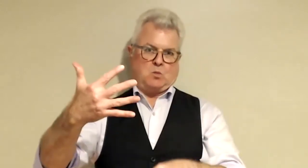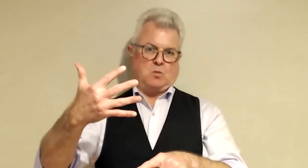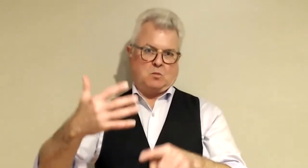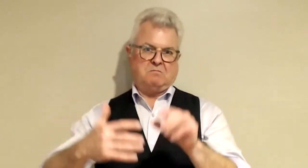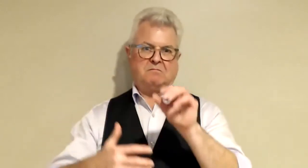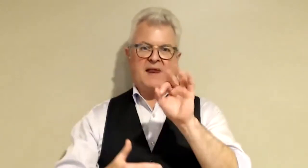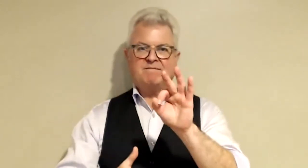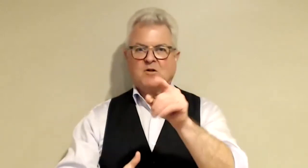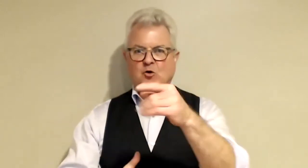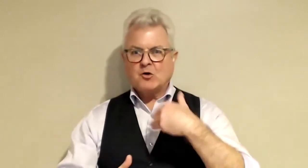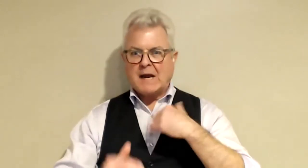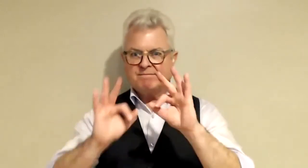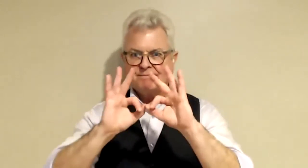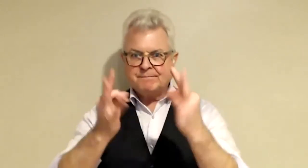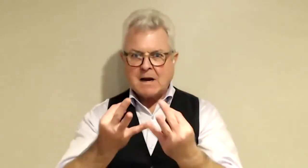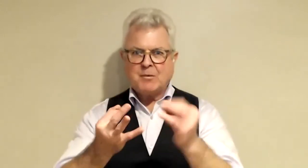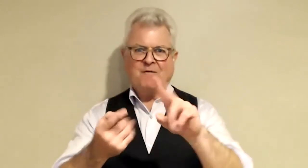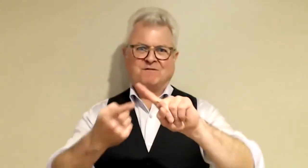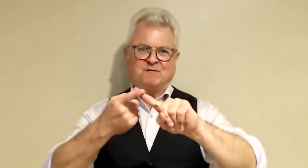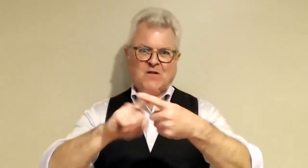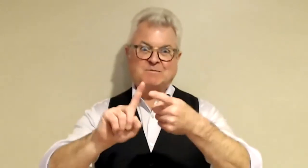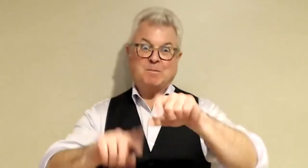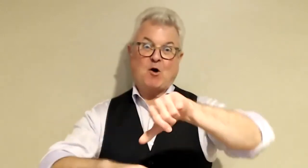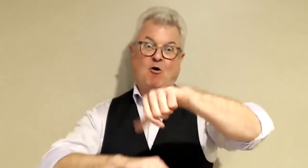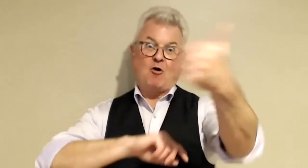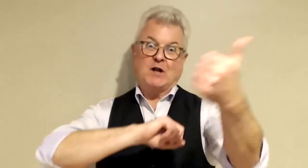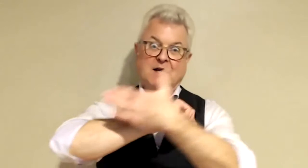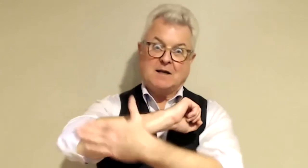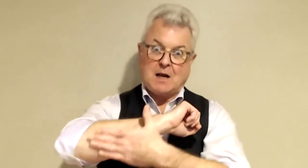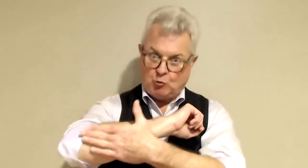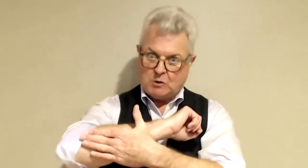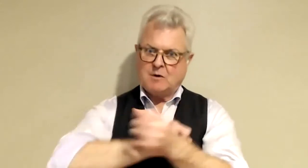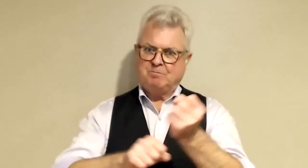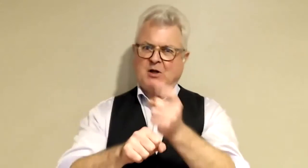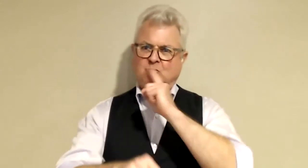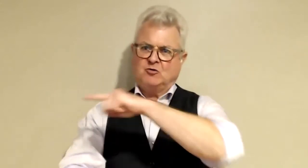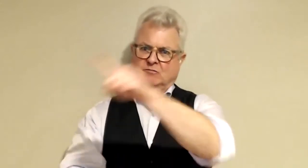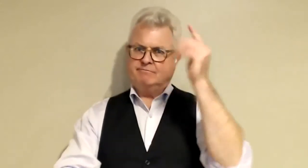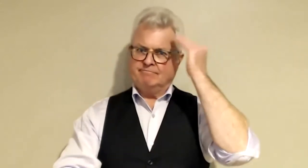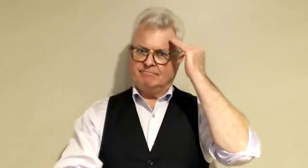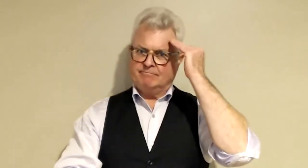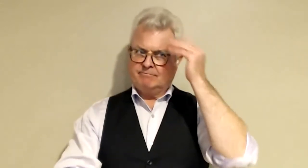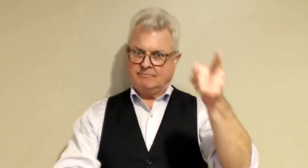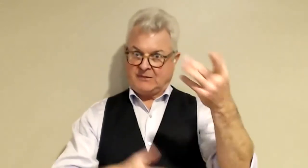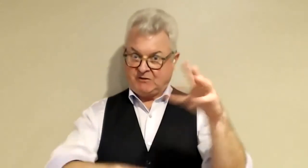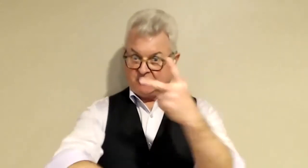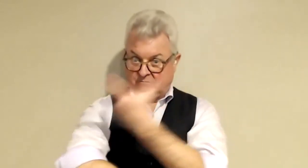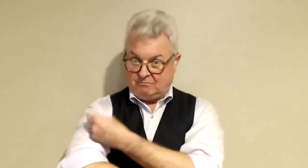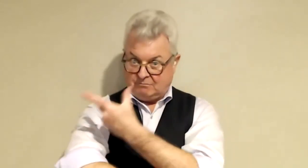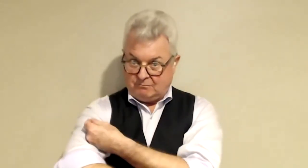Now you're aware of what those 5 other additional vaccines are that come from another country. Make sure that they are aware that if